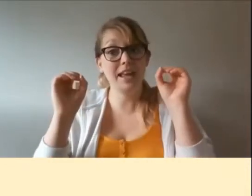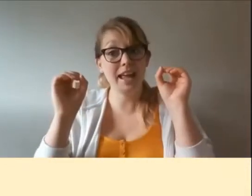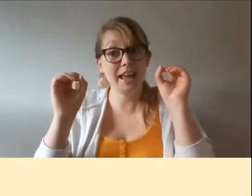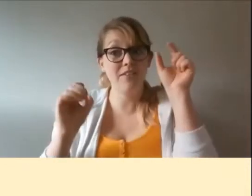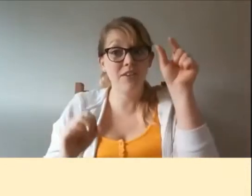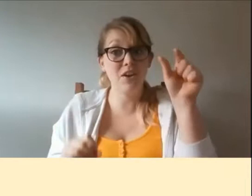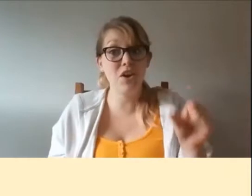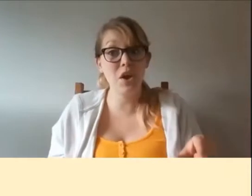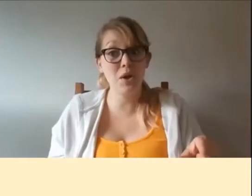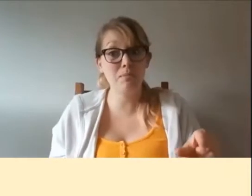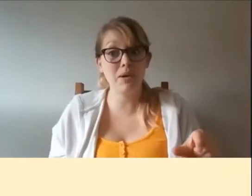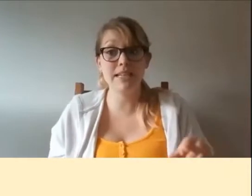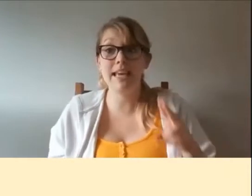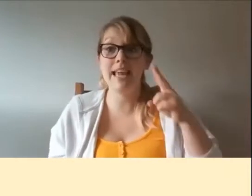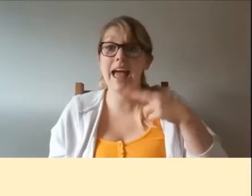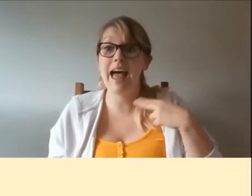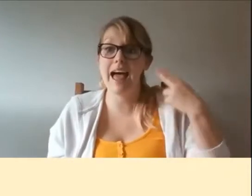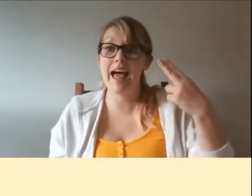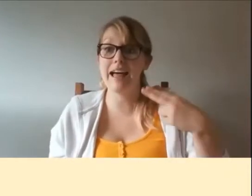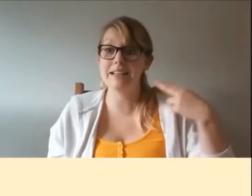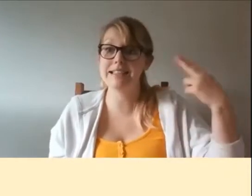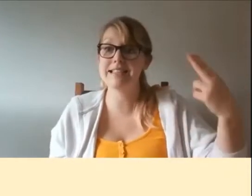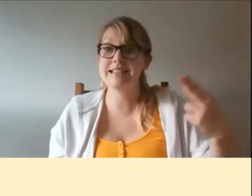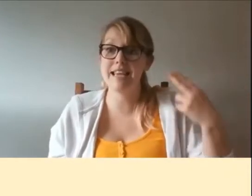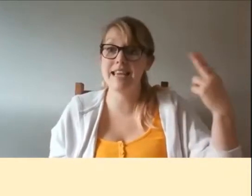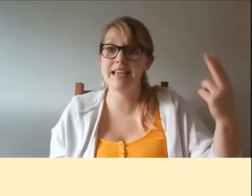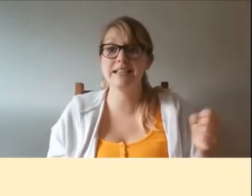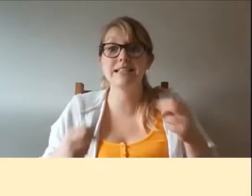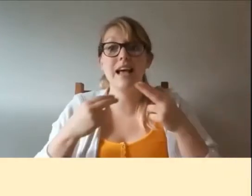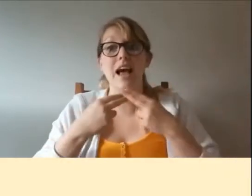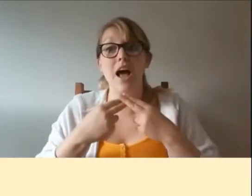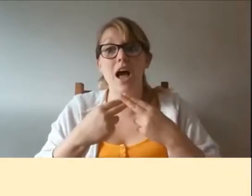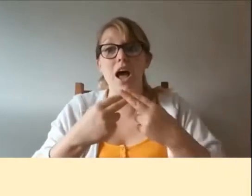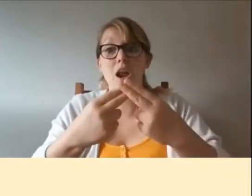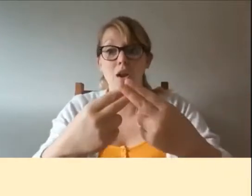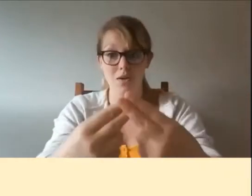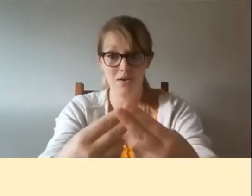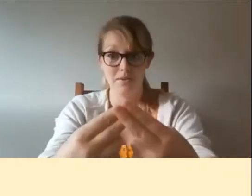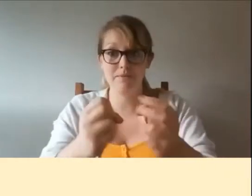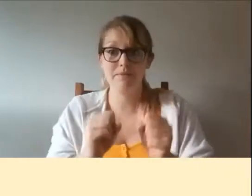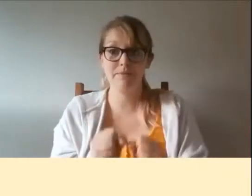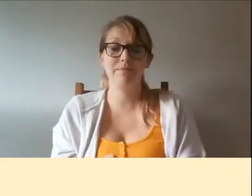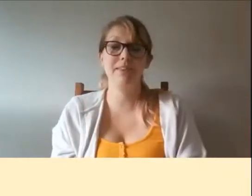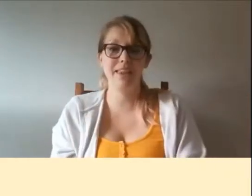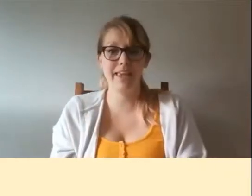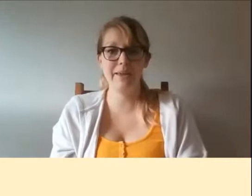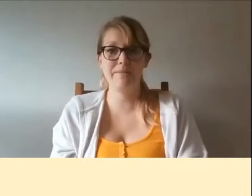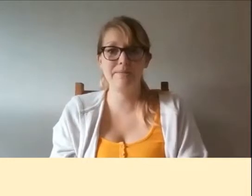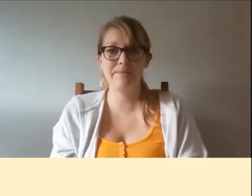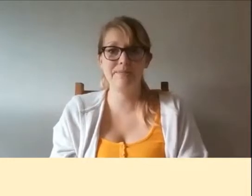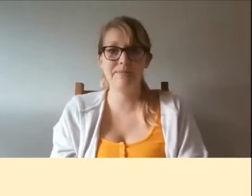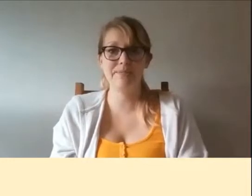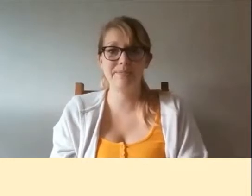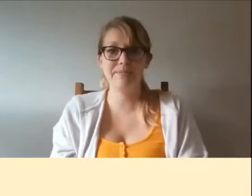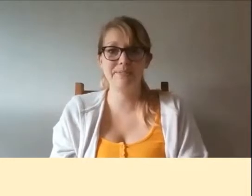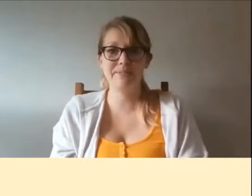even if nobody else sings along. Okay?